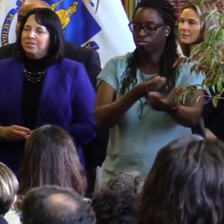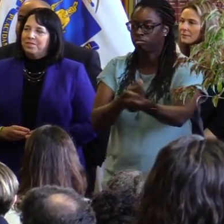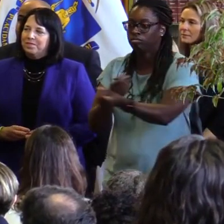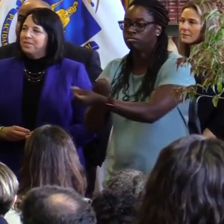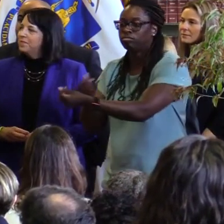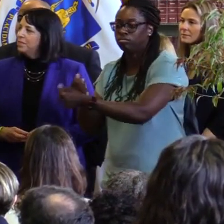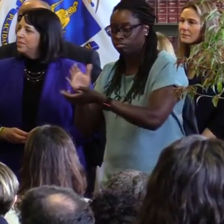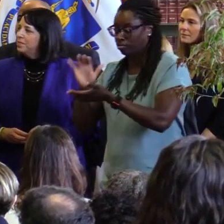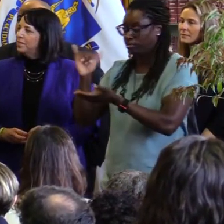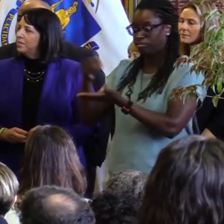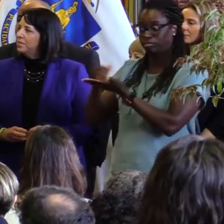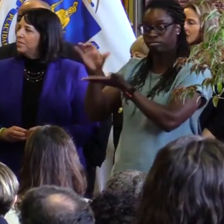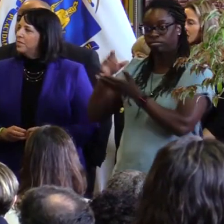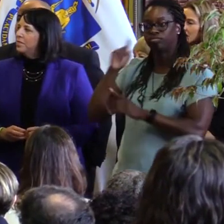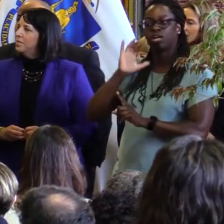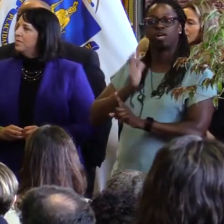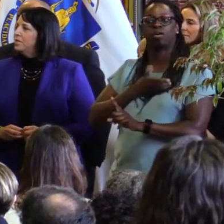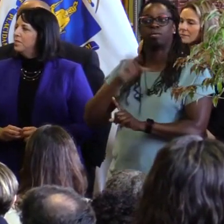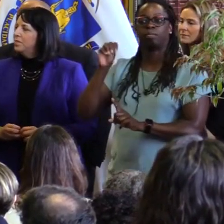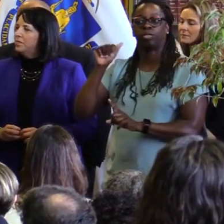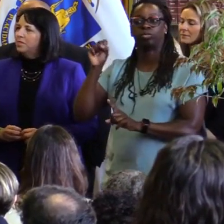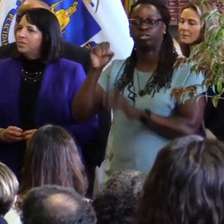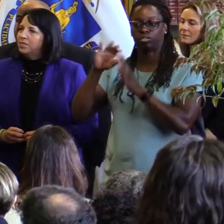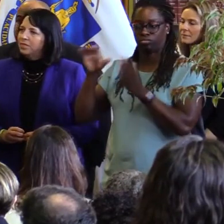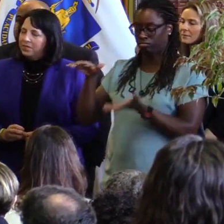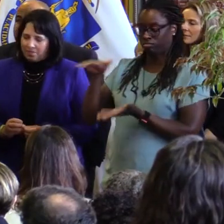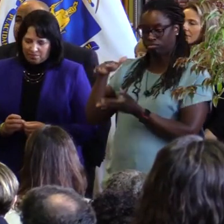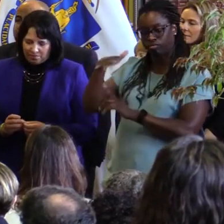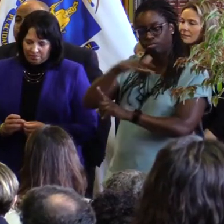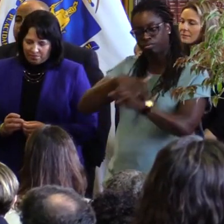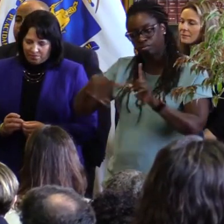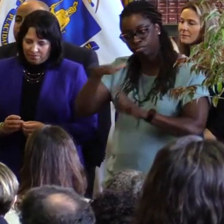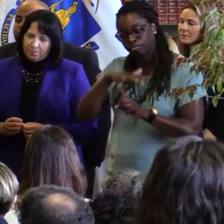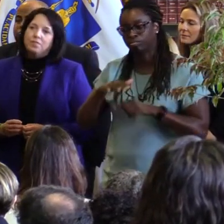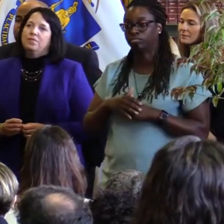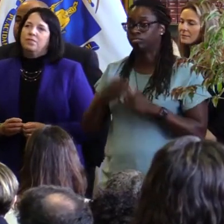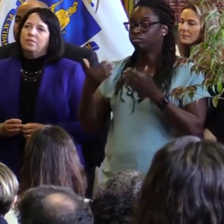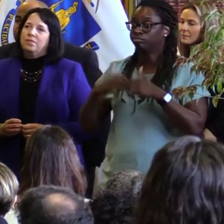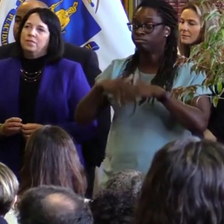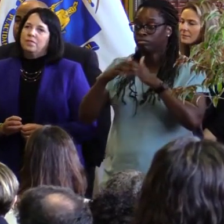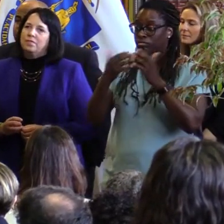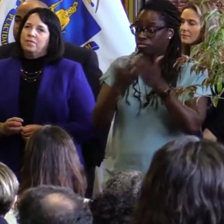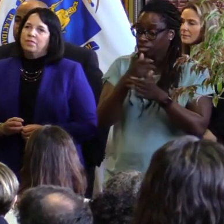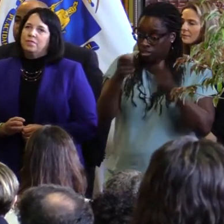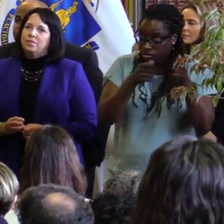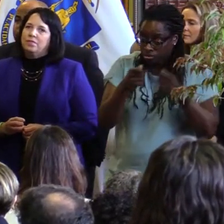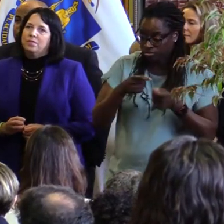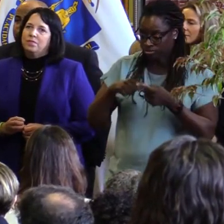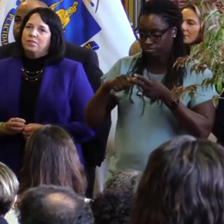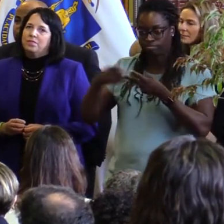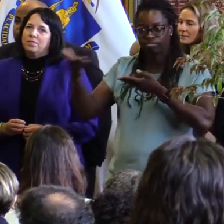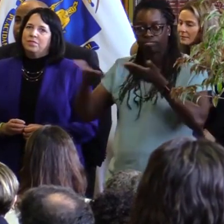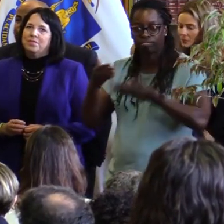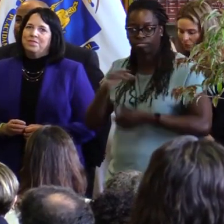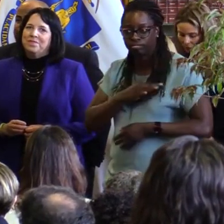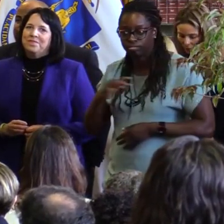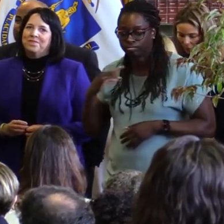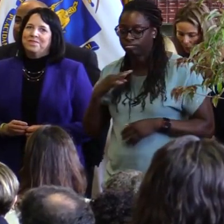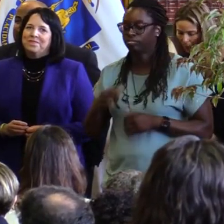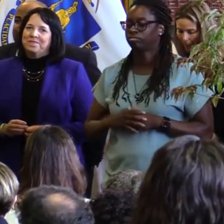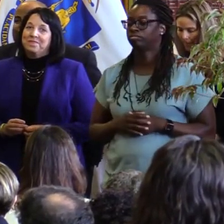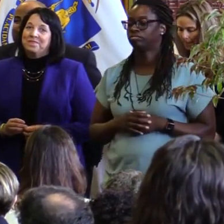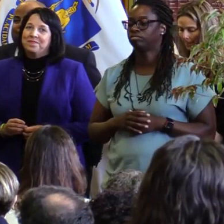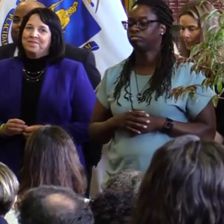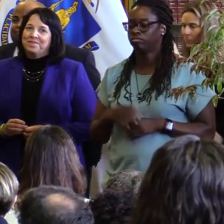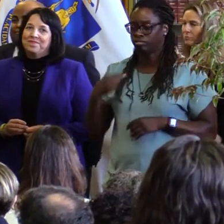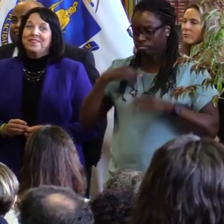We've created new positions and put administration officials in place to lead our advocacy. We've doubled down on local engagement programs for